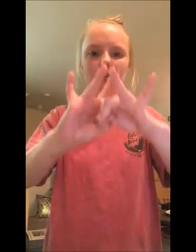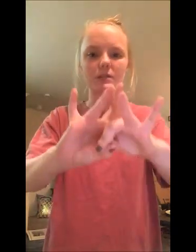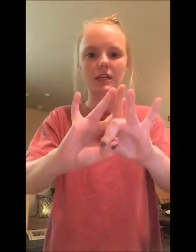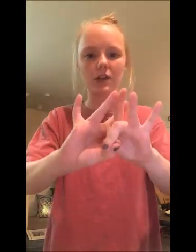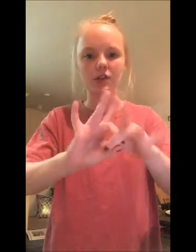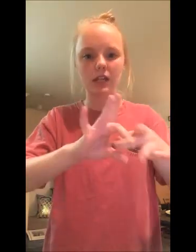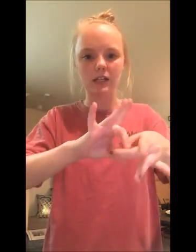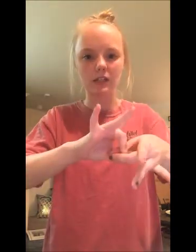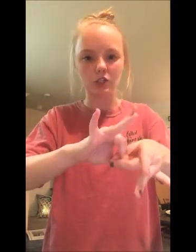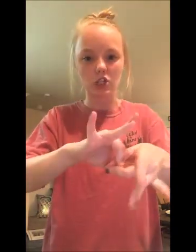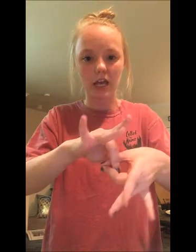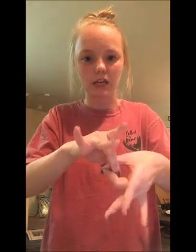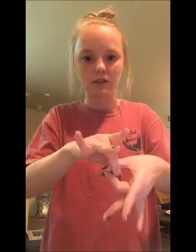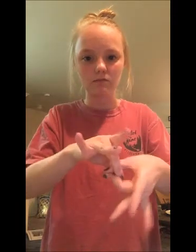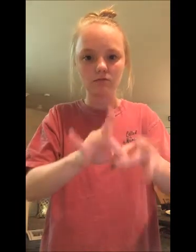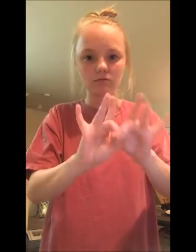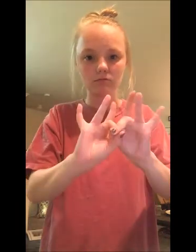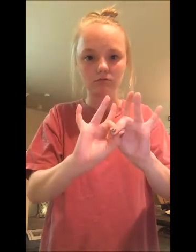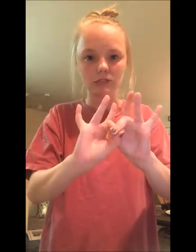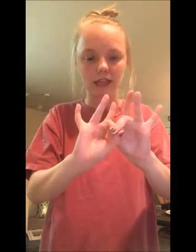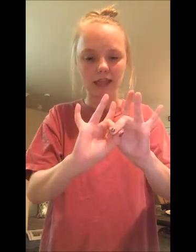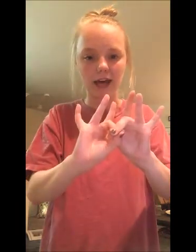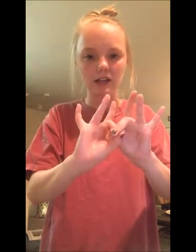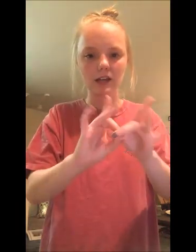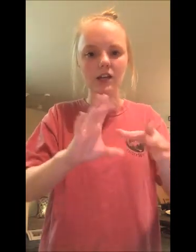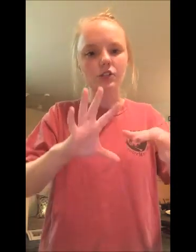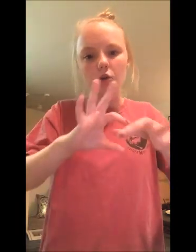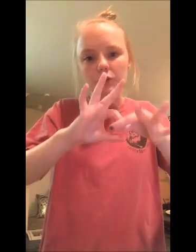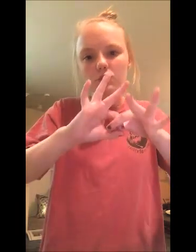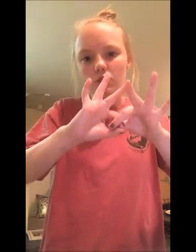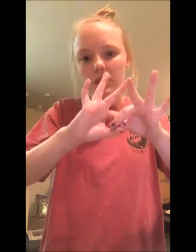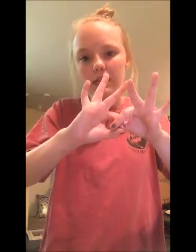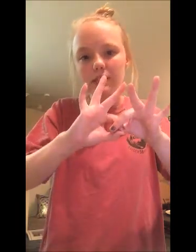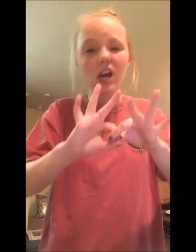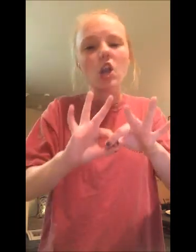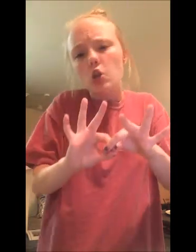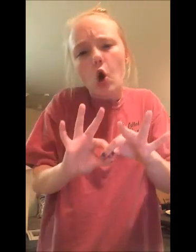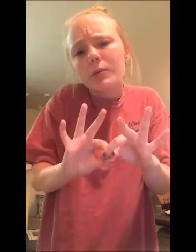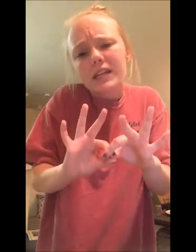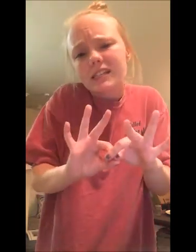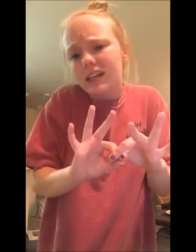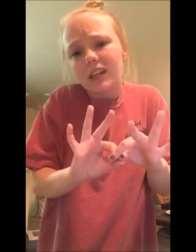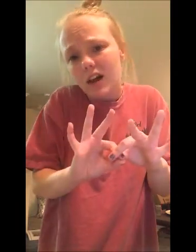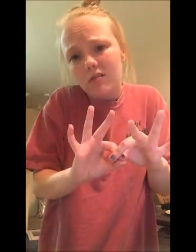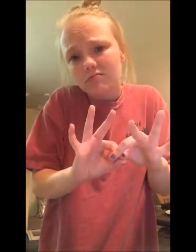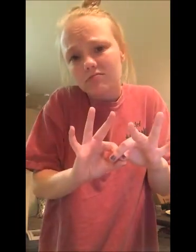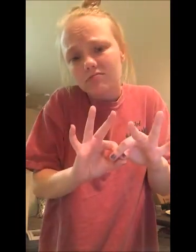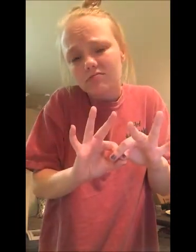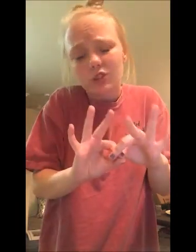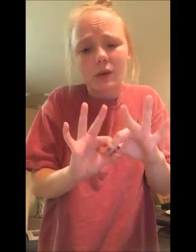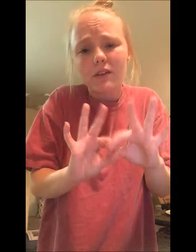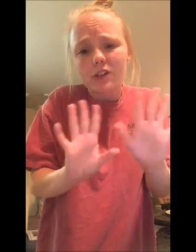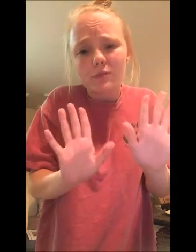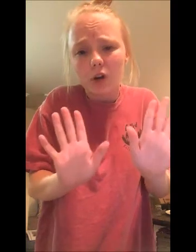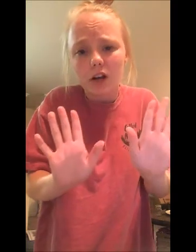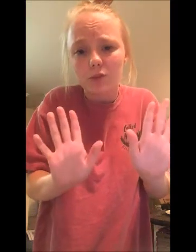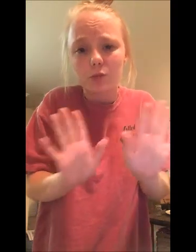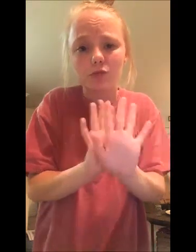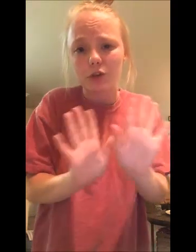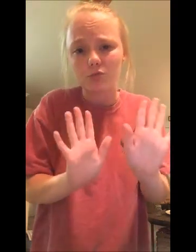them together like a little chain, like that. So if you do this, nobody's going to know. So whatever is more comfortable for you,